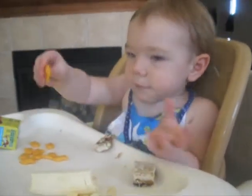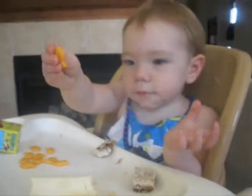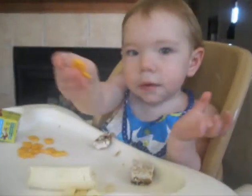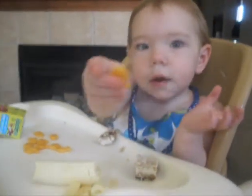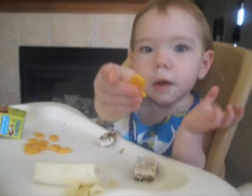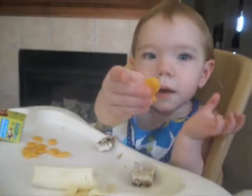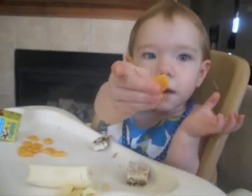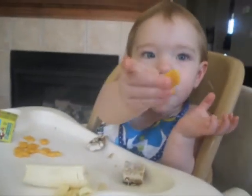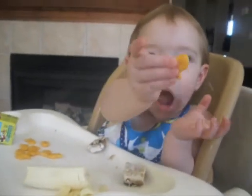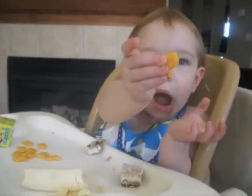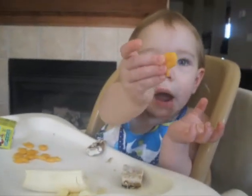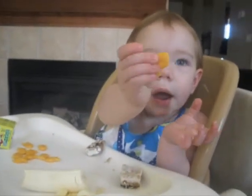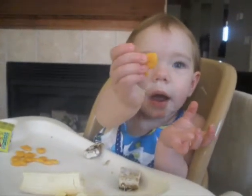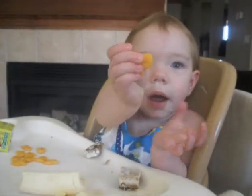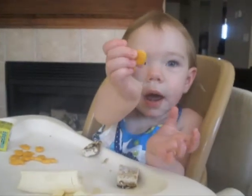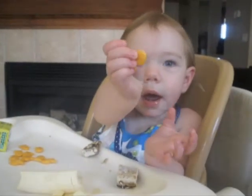What are you eating? What's that?